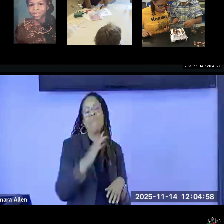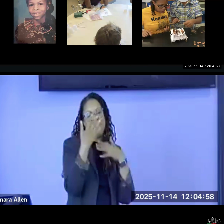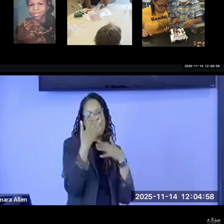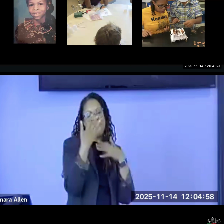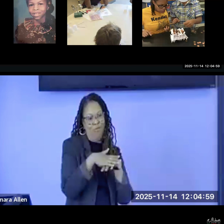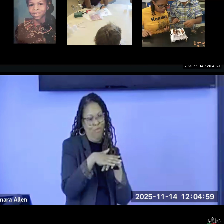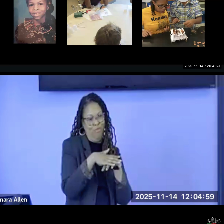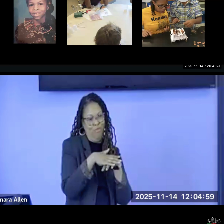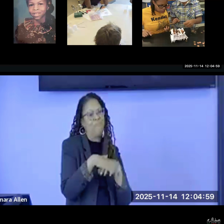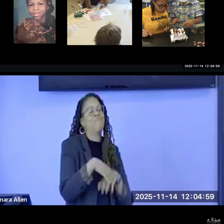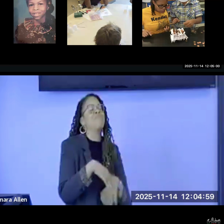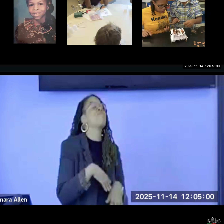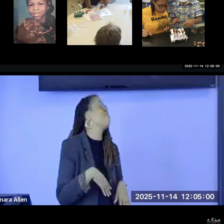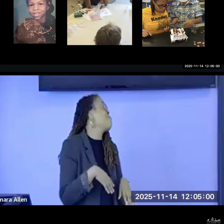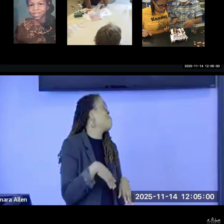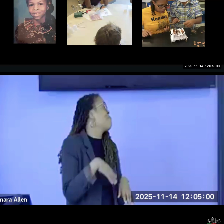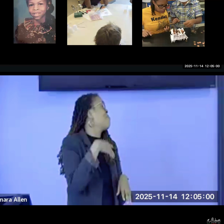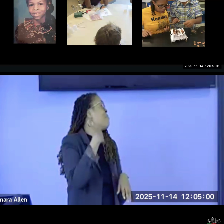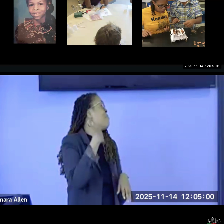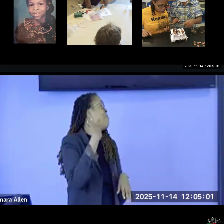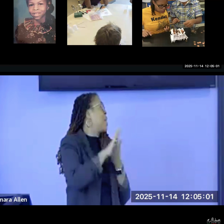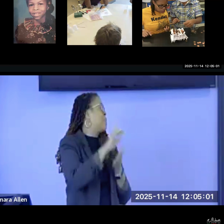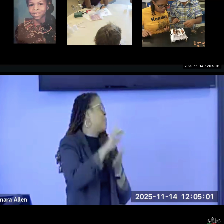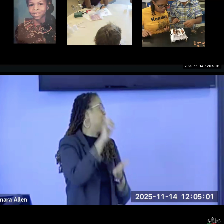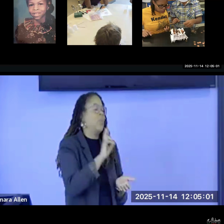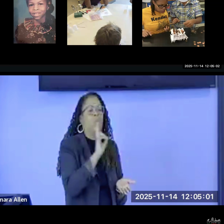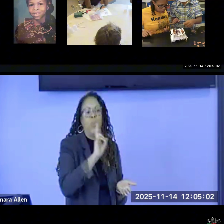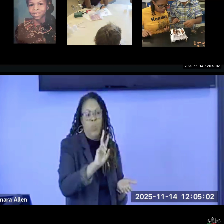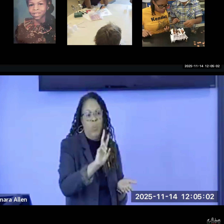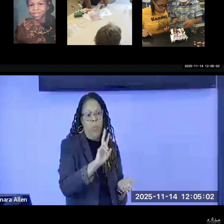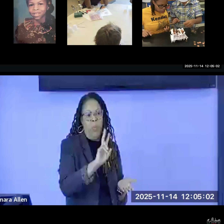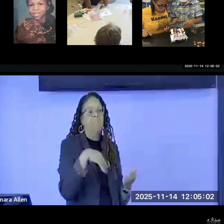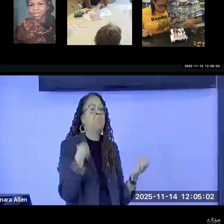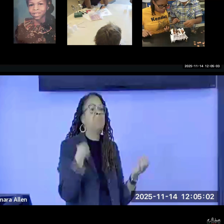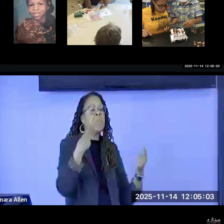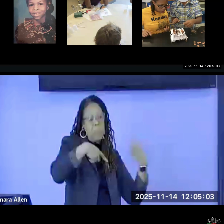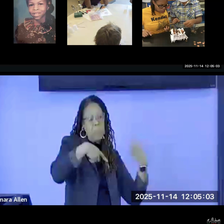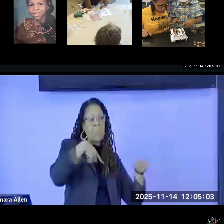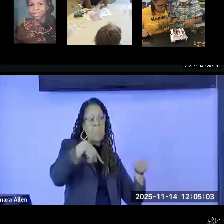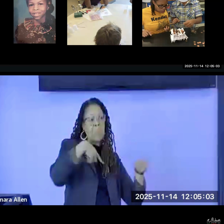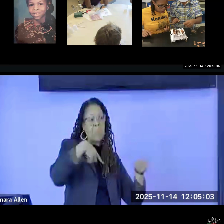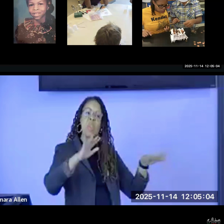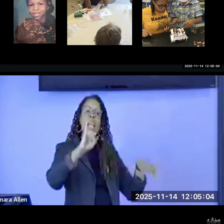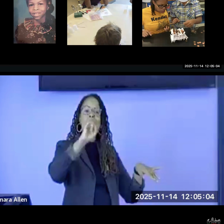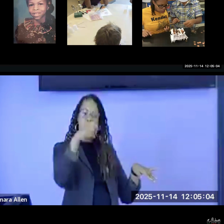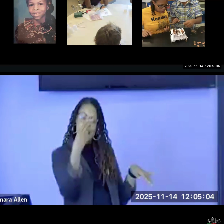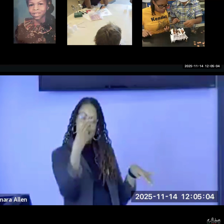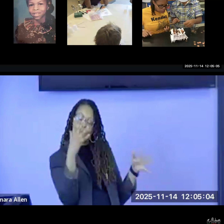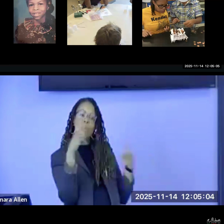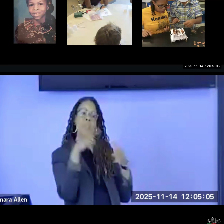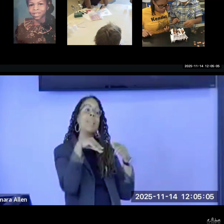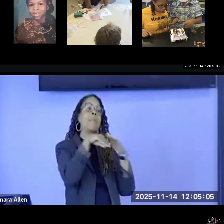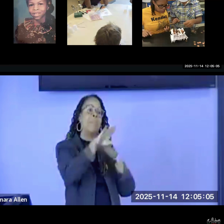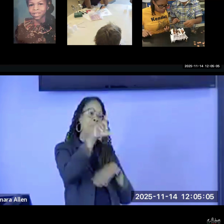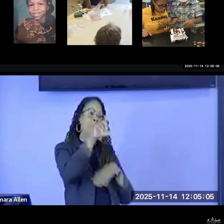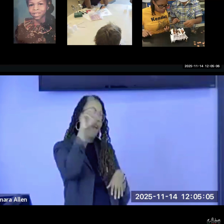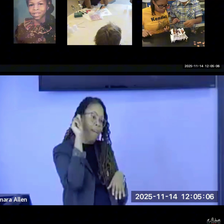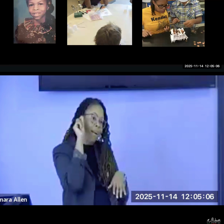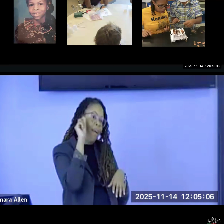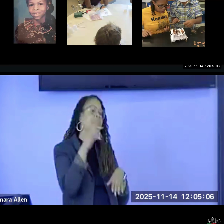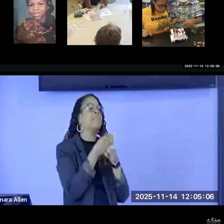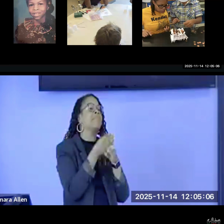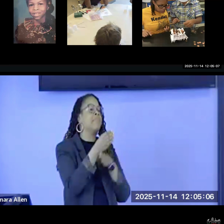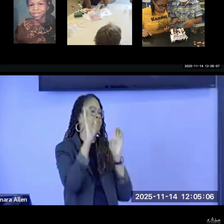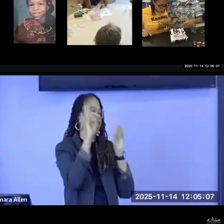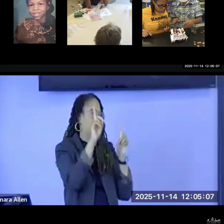old. I grew up going to a mainstream program, and I became deaf at 2 years old. I started signing